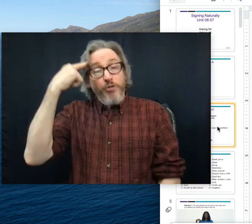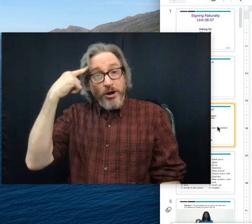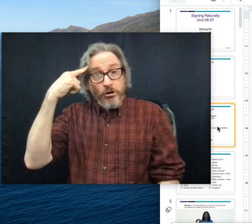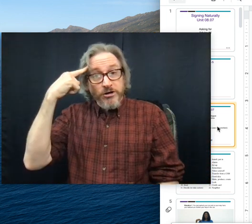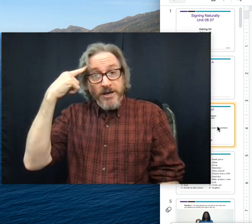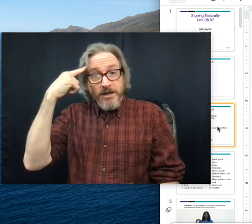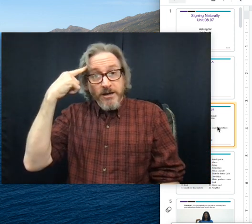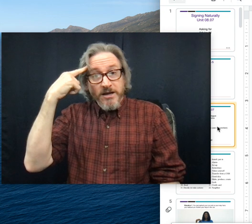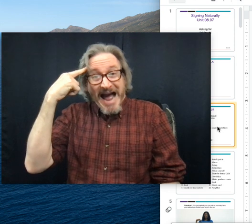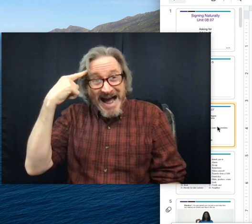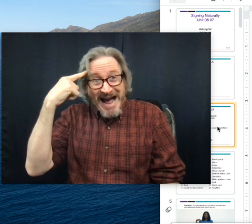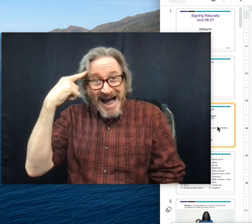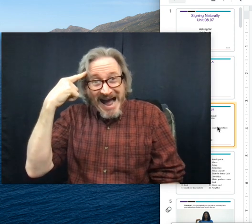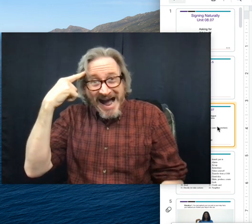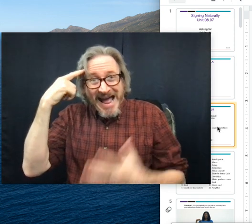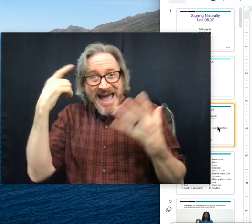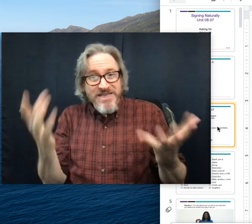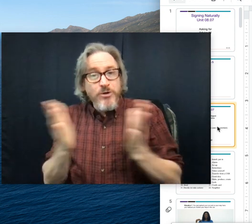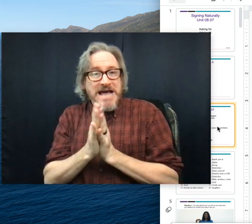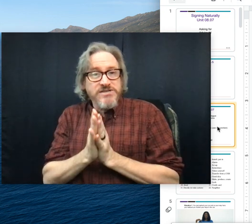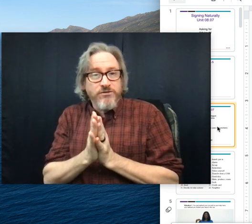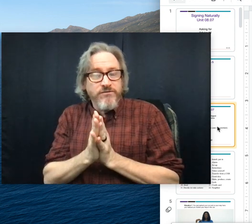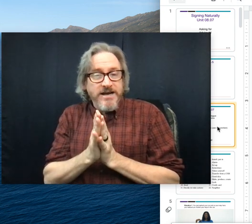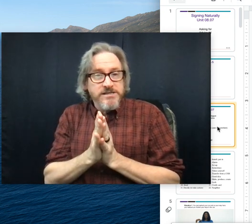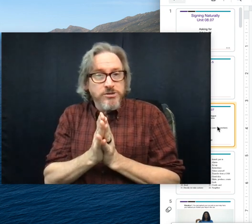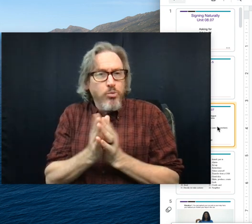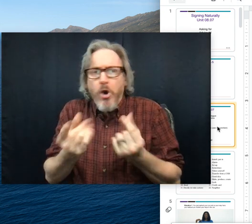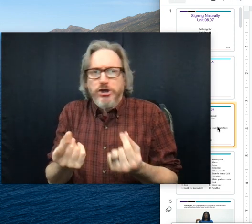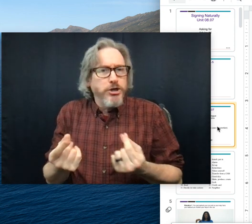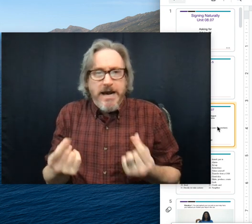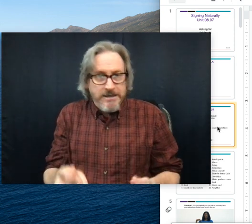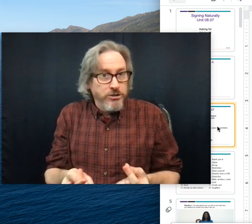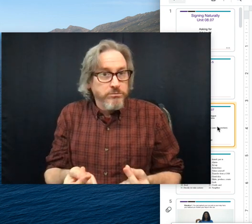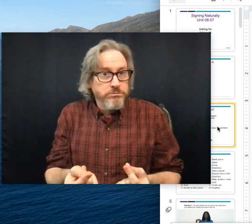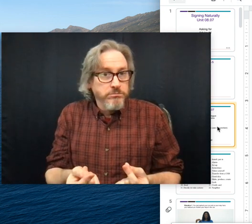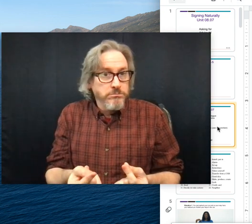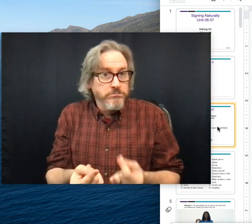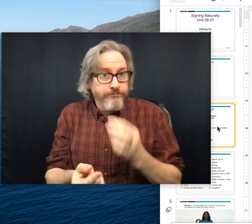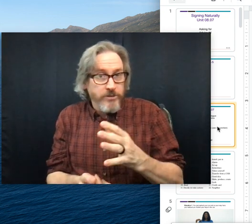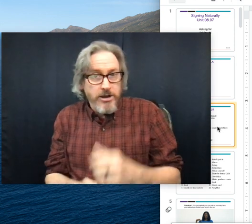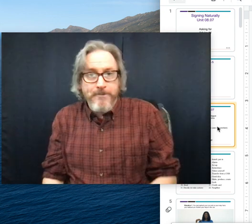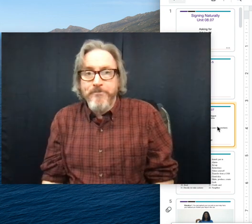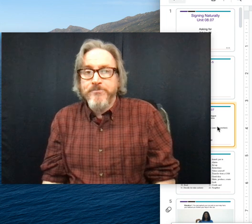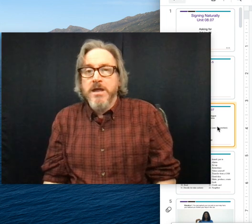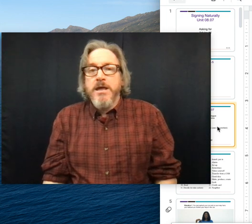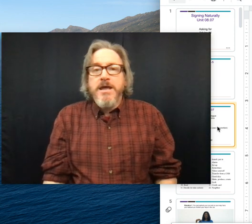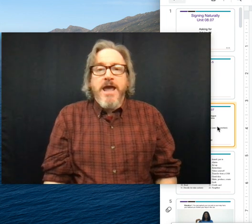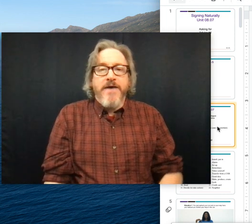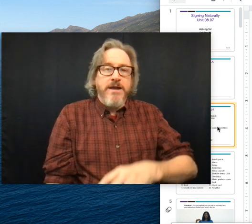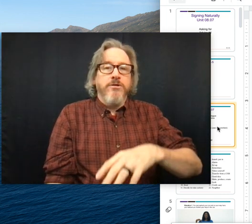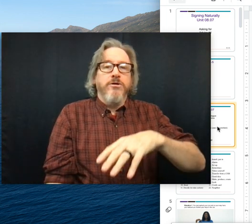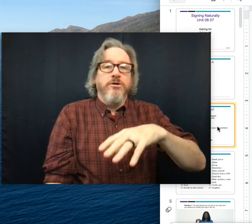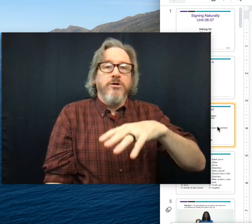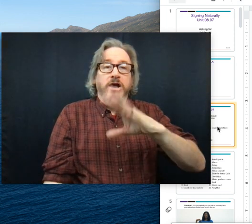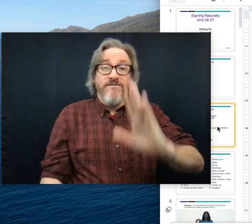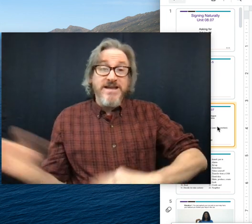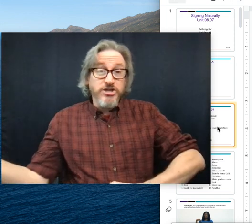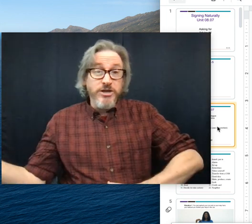So thought occurred to me. Then you ask for advice. What should I do? Okay. And